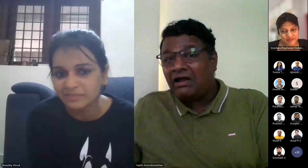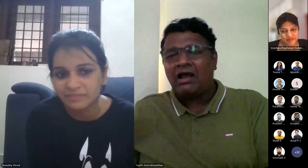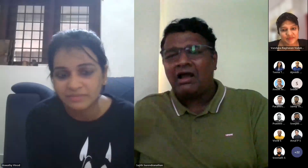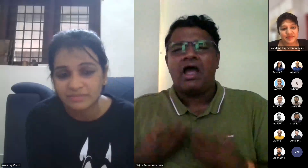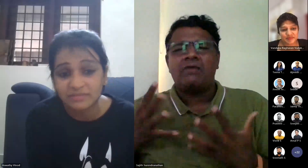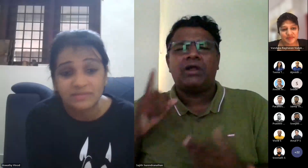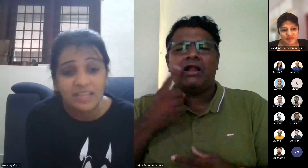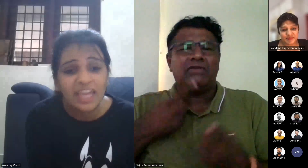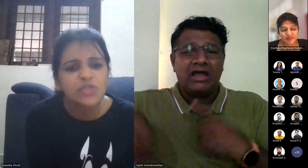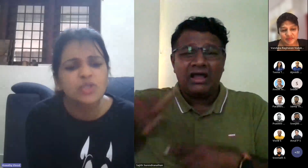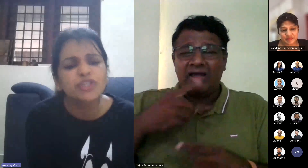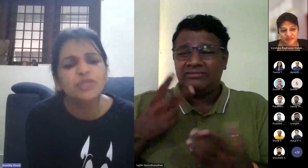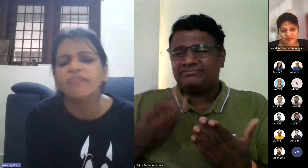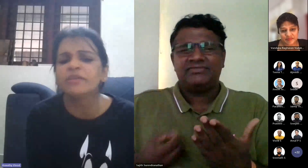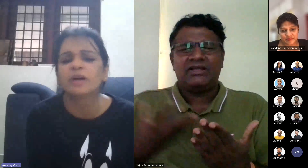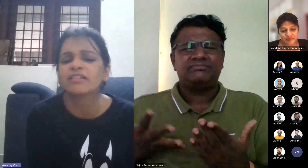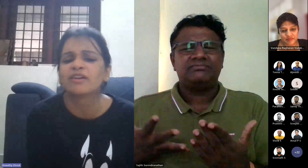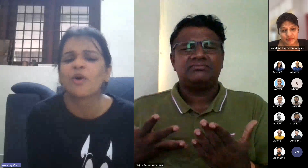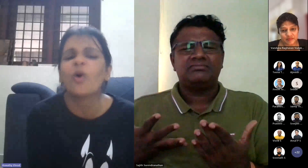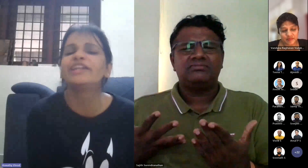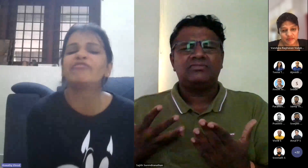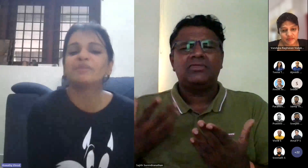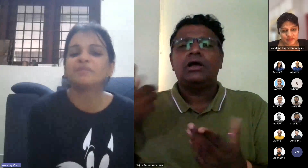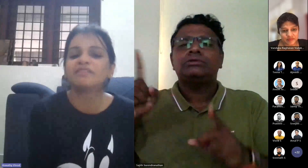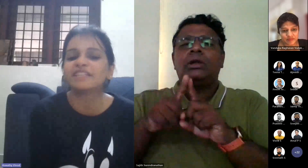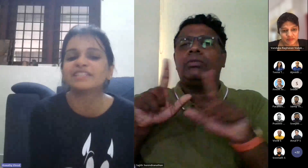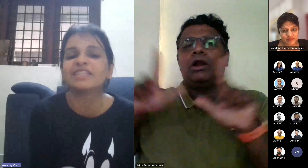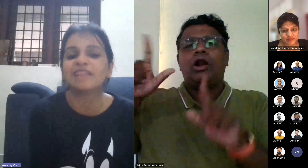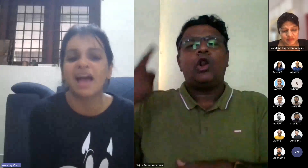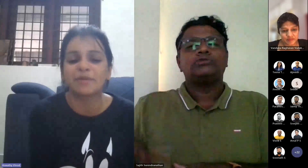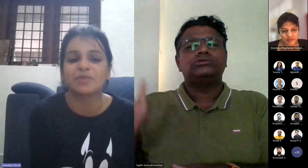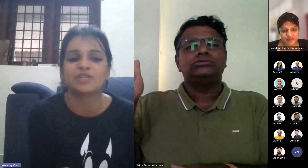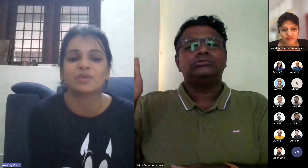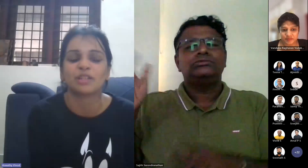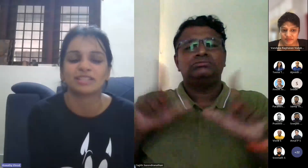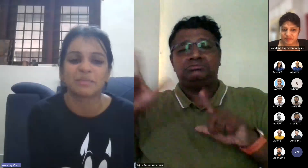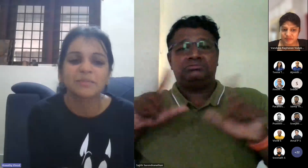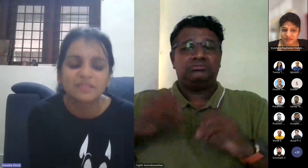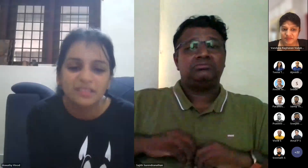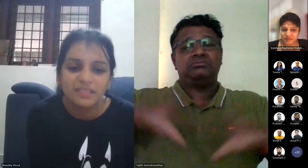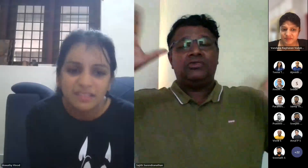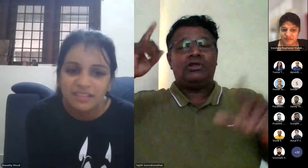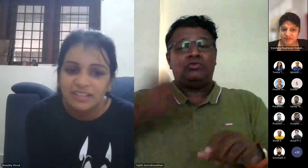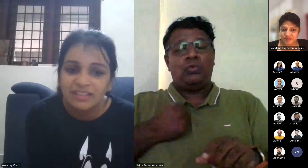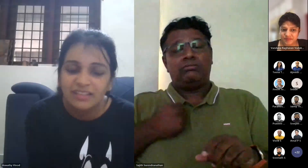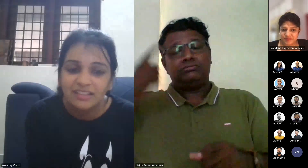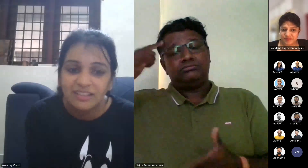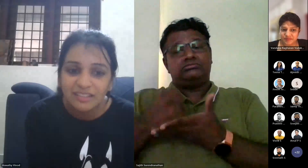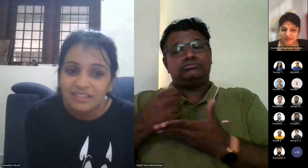list. It's useful to everyone. All deaf people are extremely happy using WhatsApp.